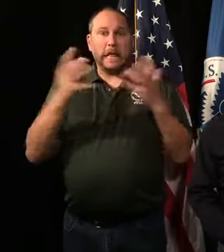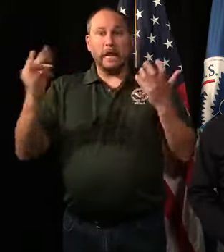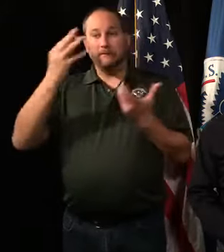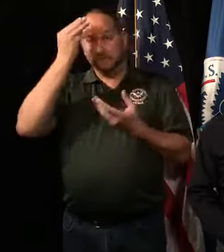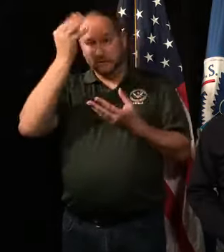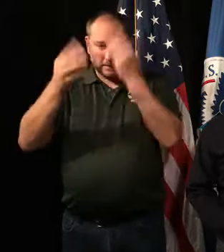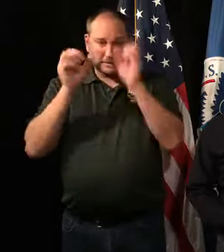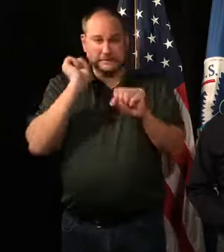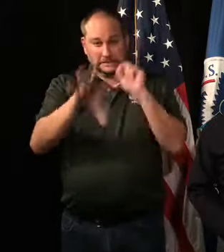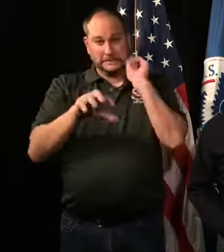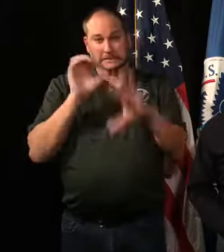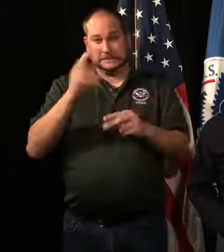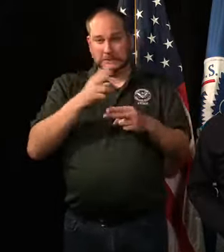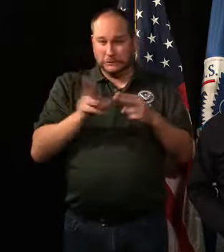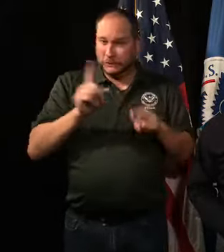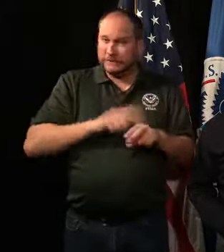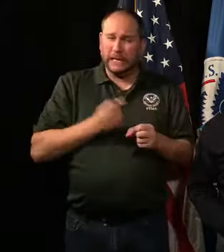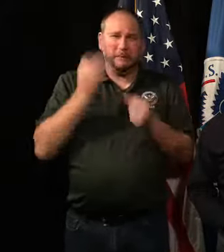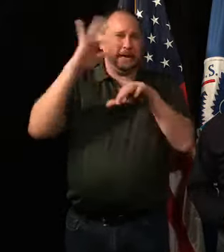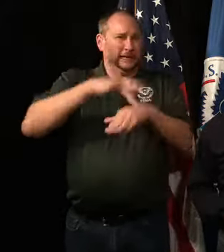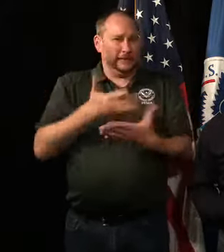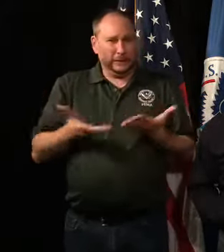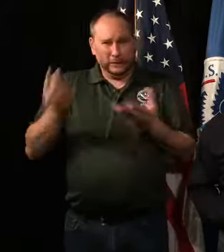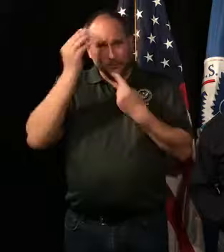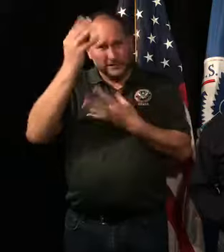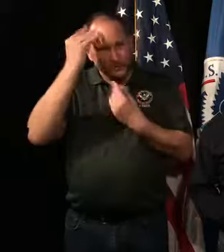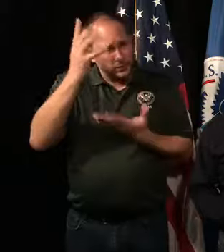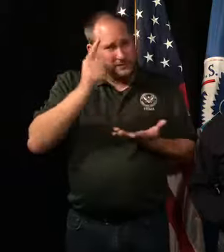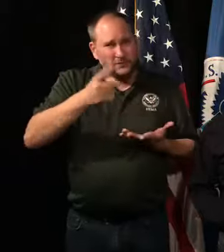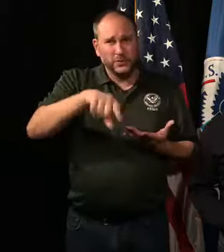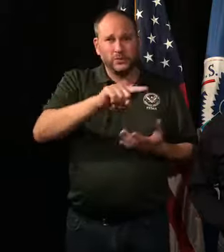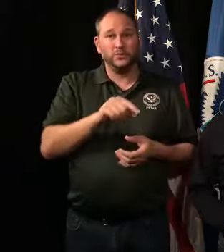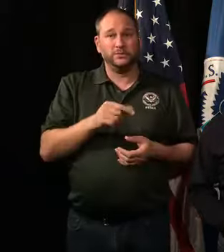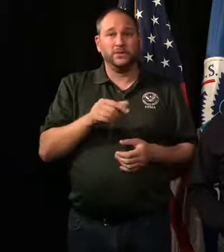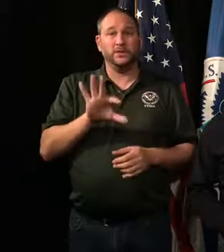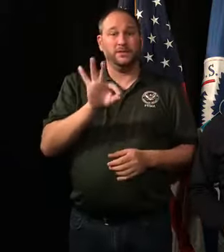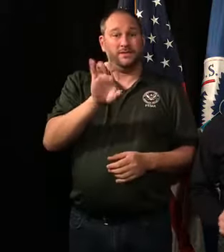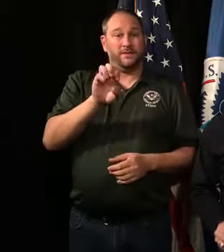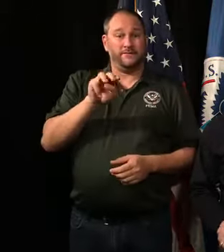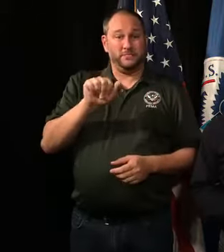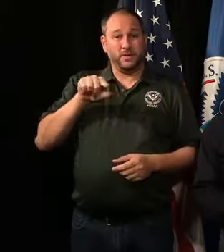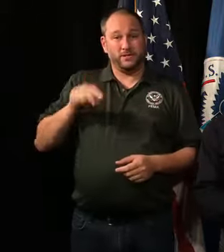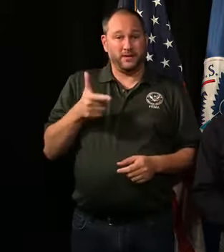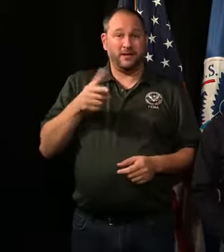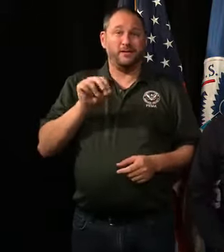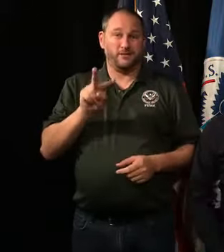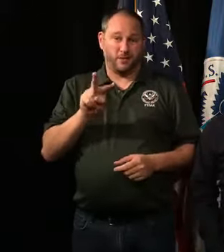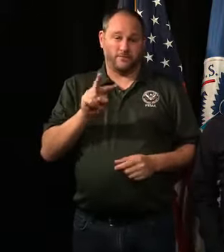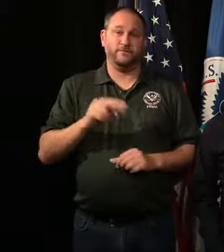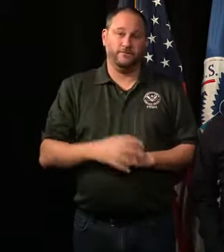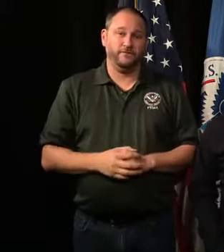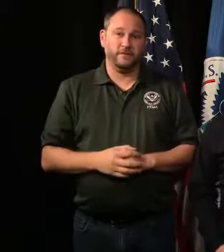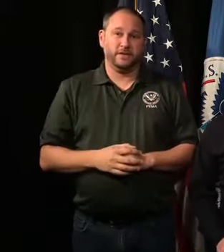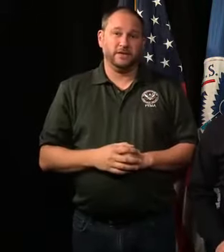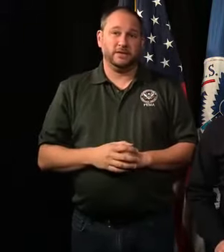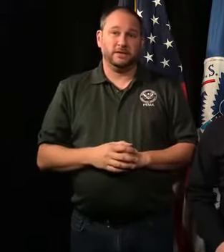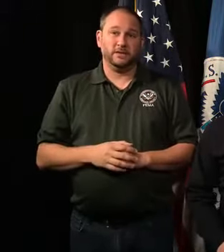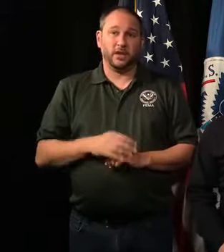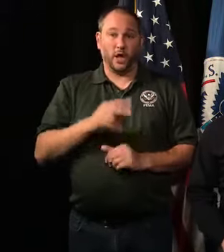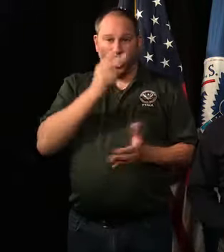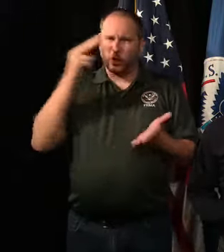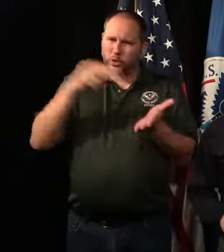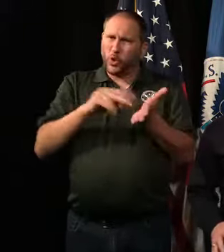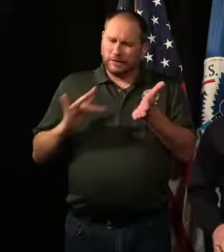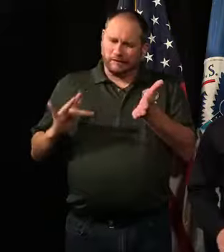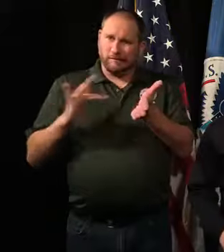so many resources that are available for you at FEMA.gov. Go ahead and take the link. Go and look at